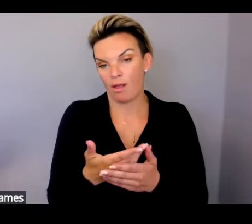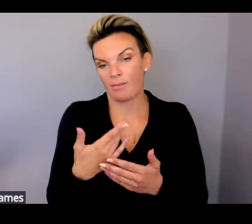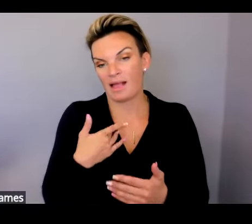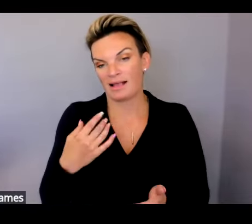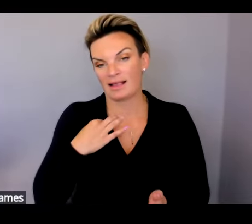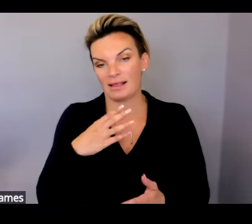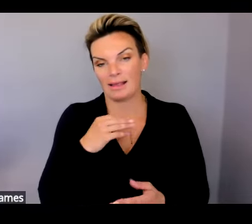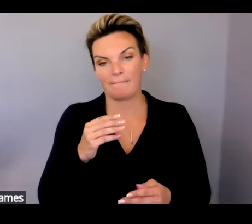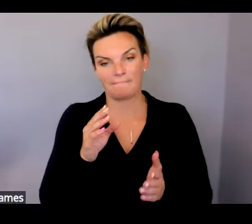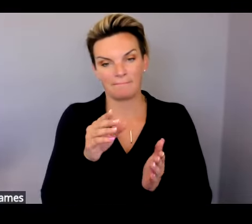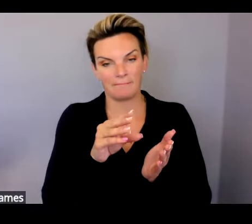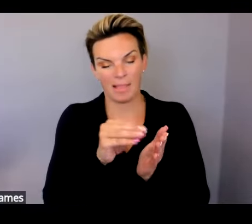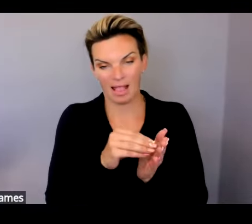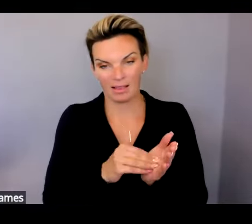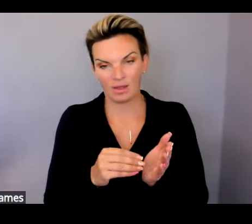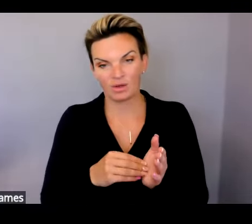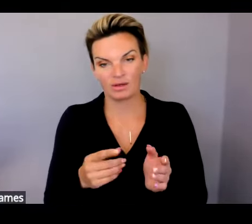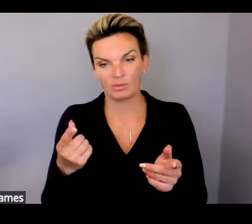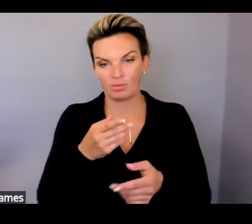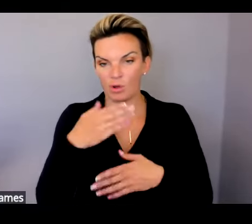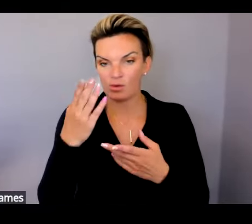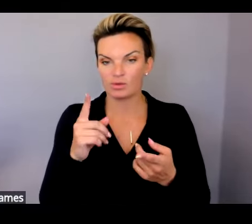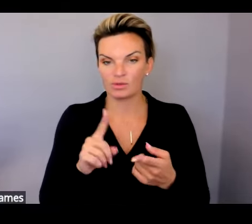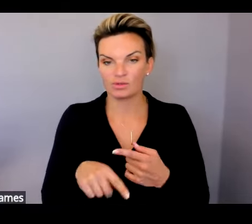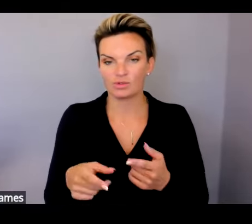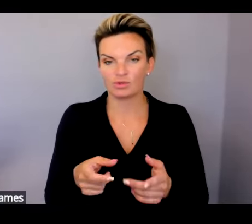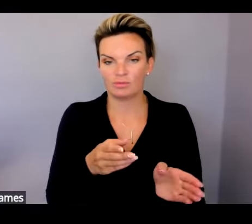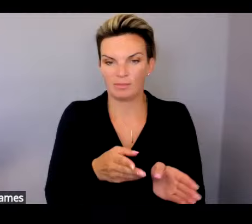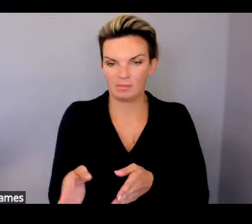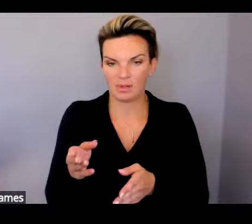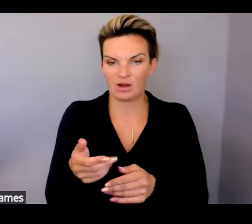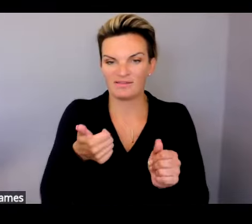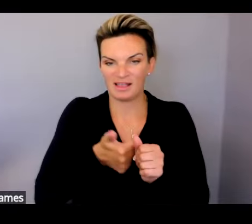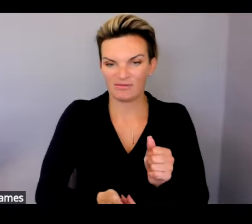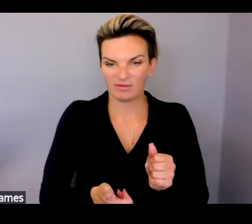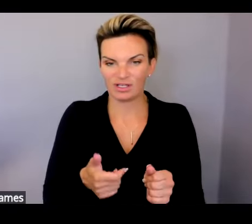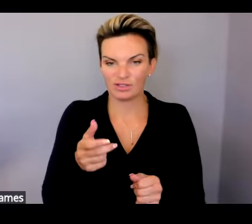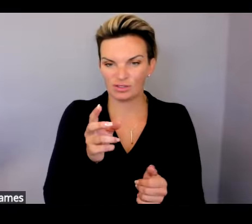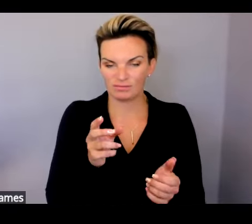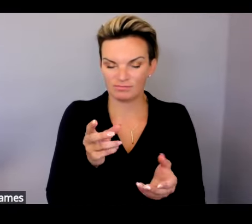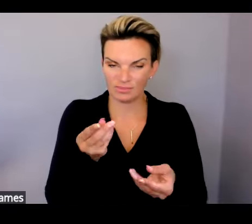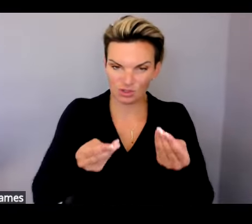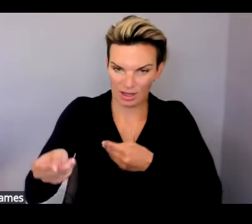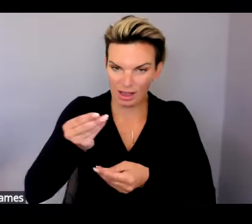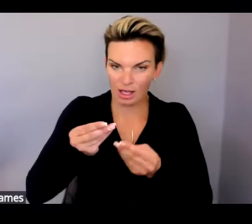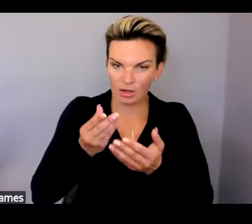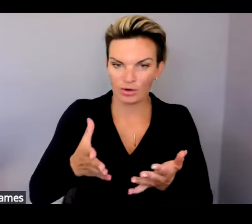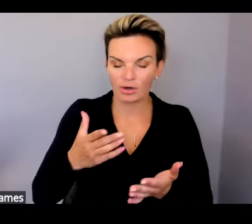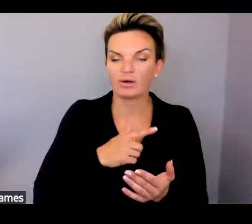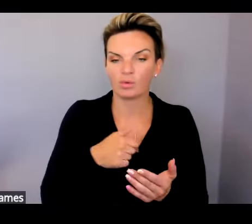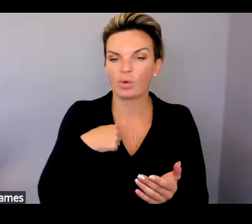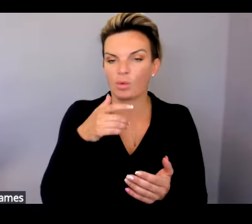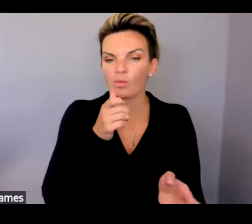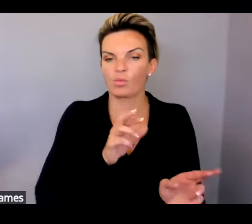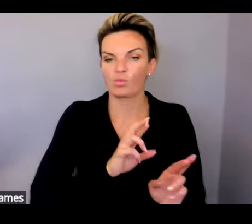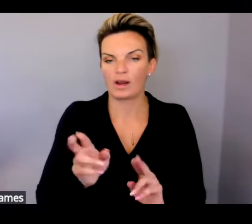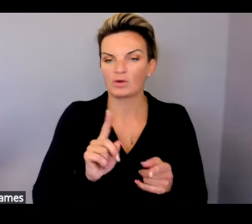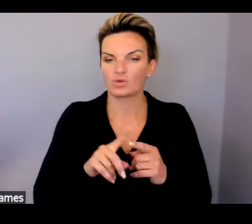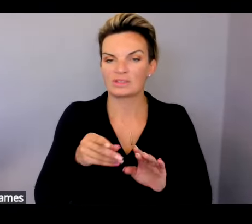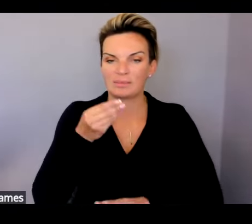proposals to prepare an affidavit of each circulator that we would then have ready to submit in case